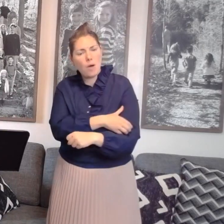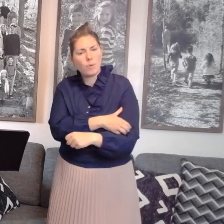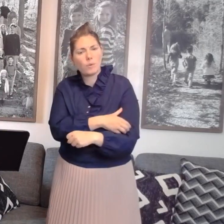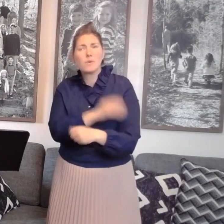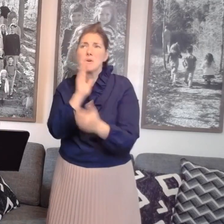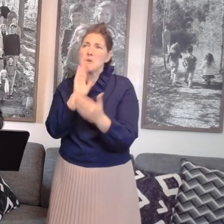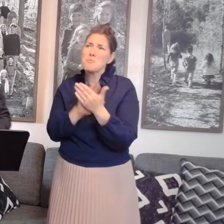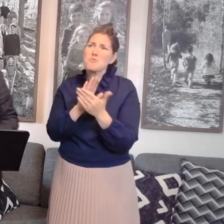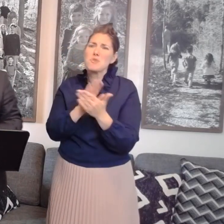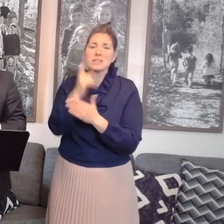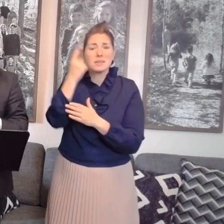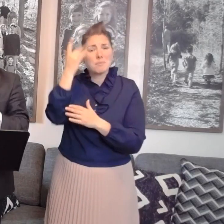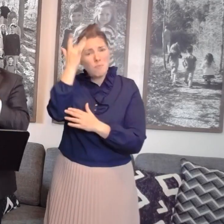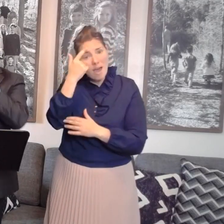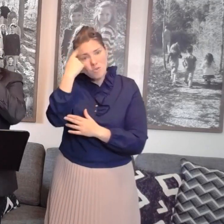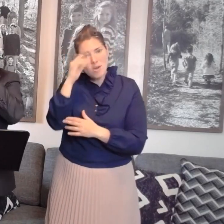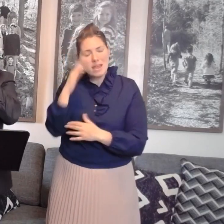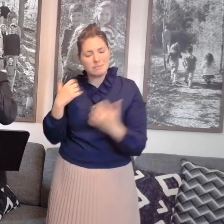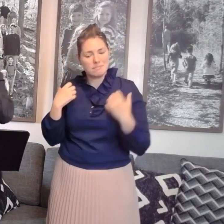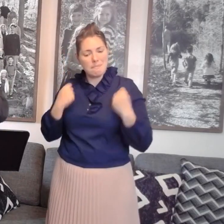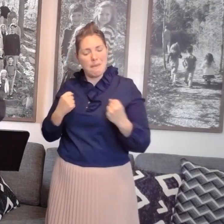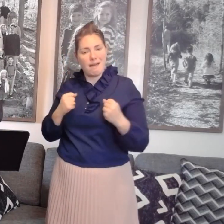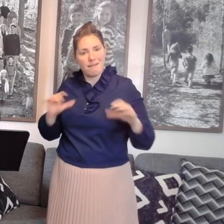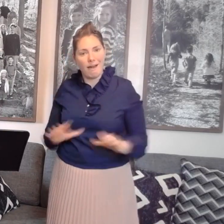Praise him for his mighty acts.